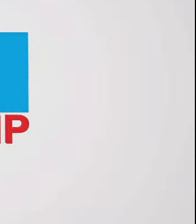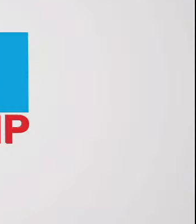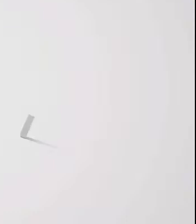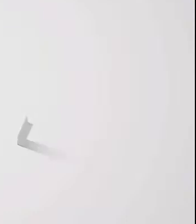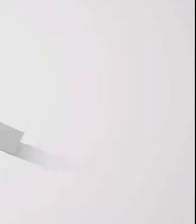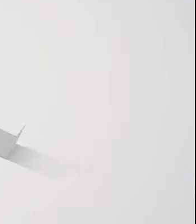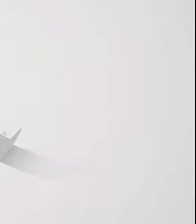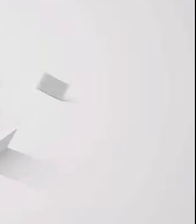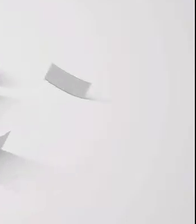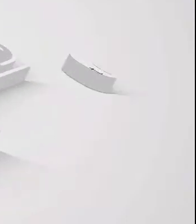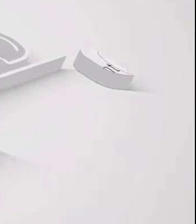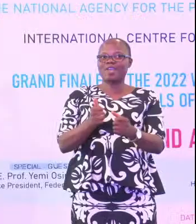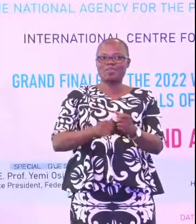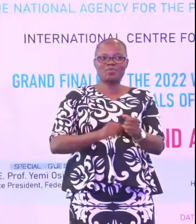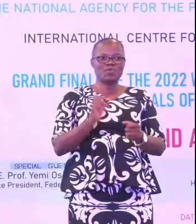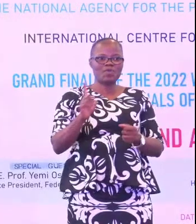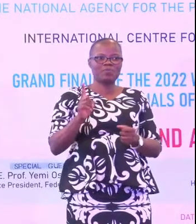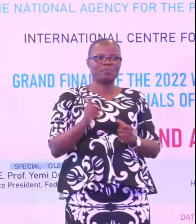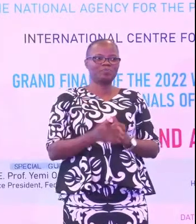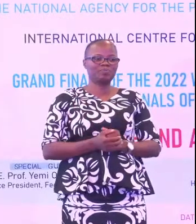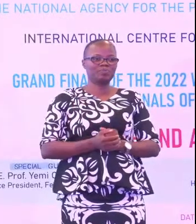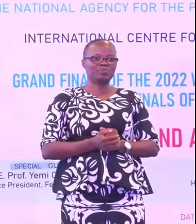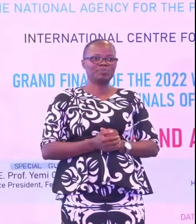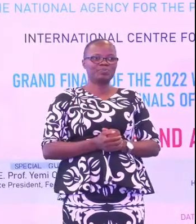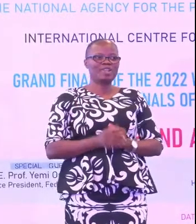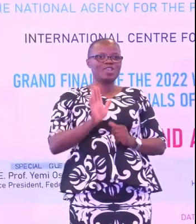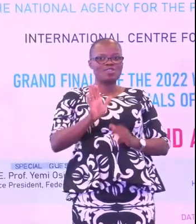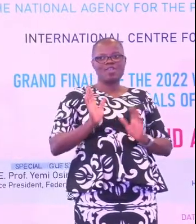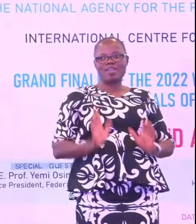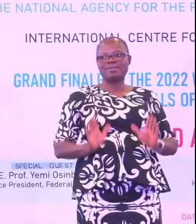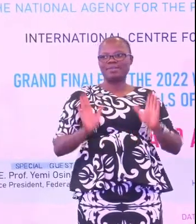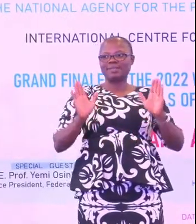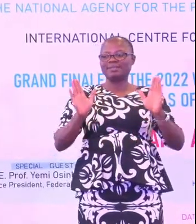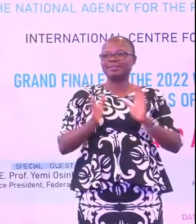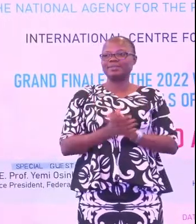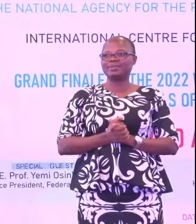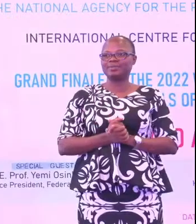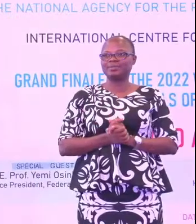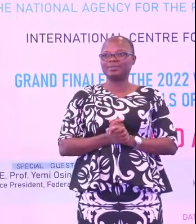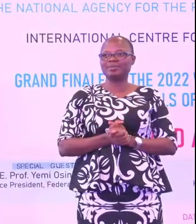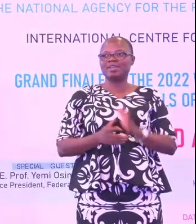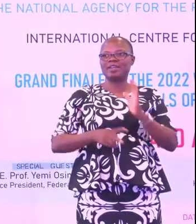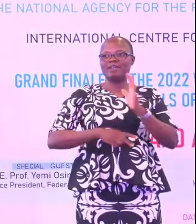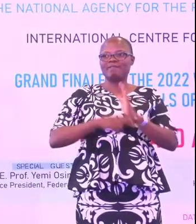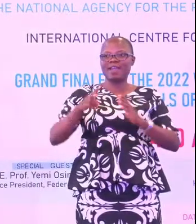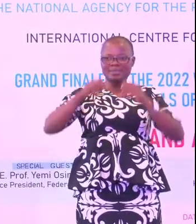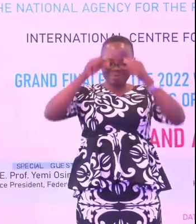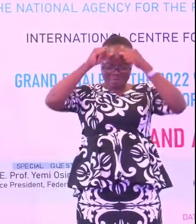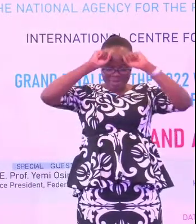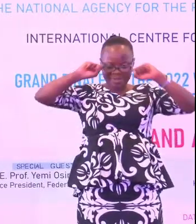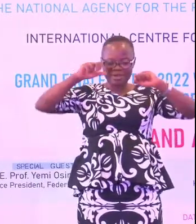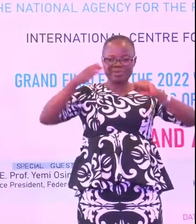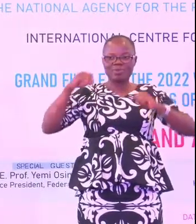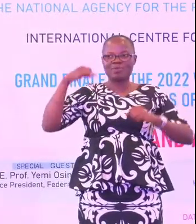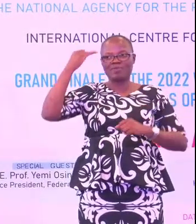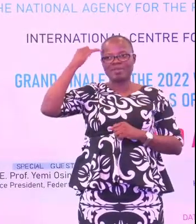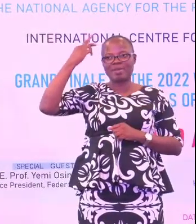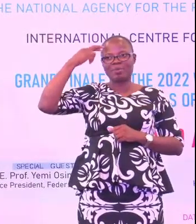Good morning, everyone. Your Excellency, the Vice President of the Federal Republic of